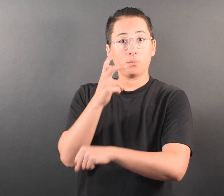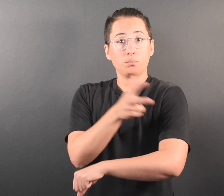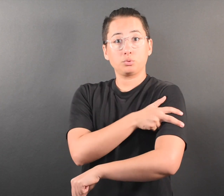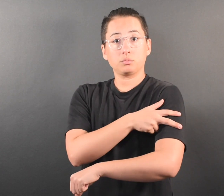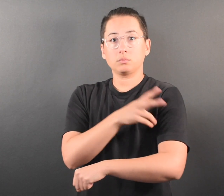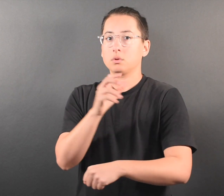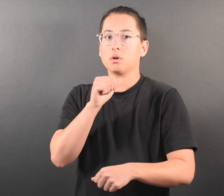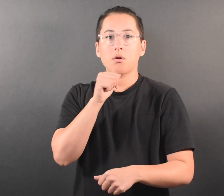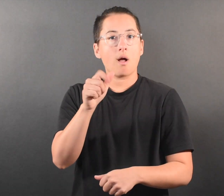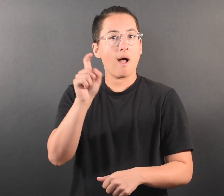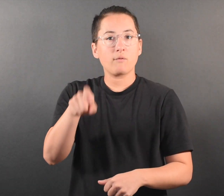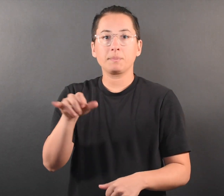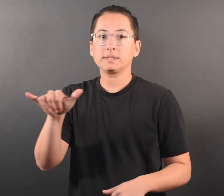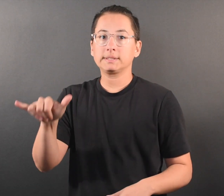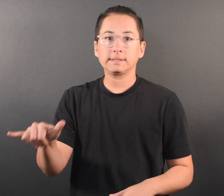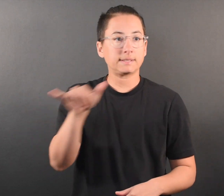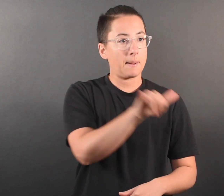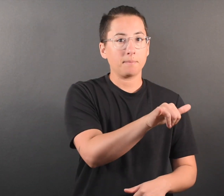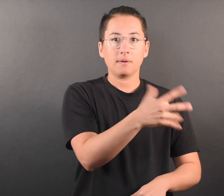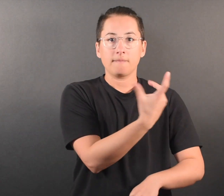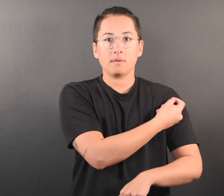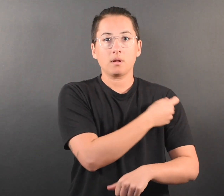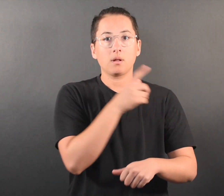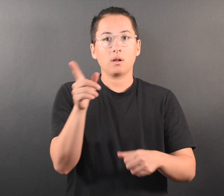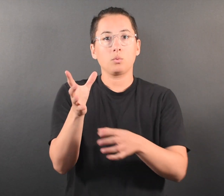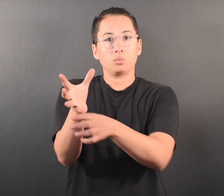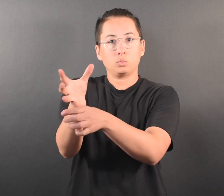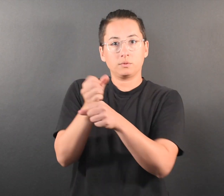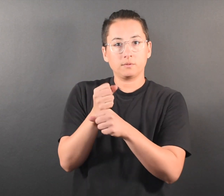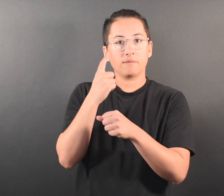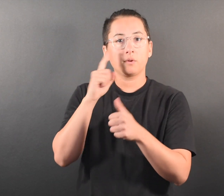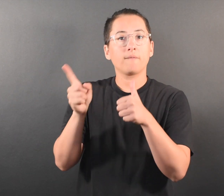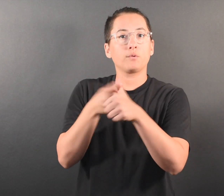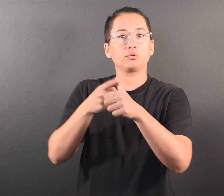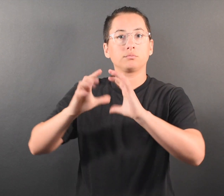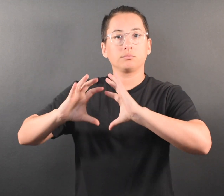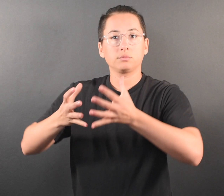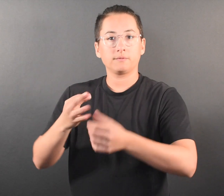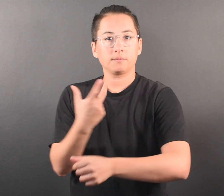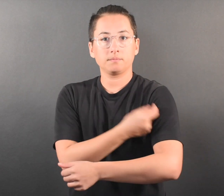for their booster dose does not have the same vaccine that they received for their primary series.